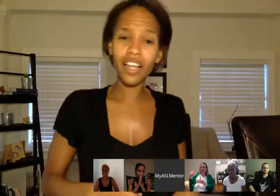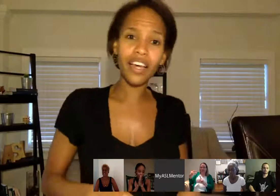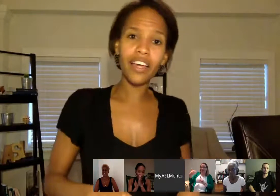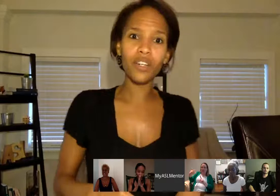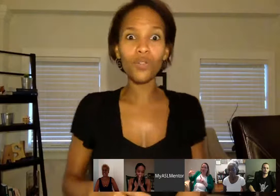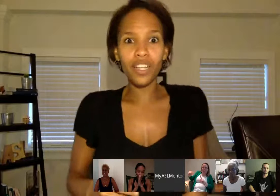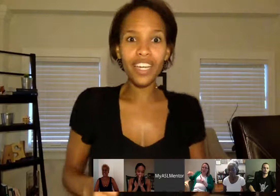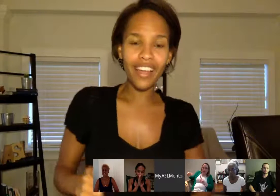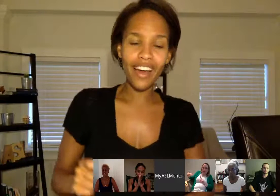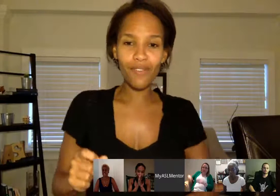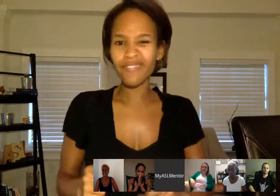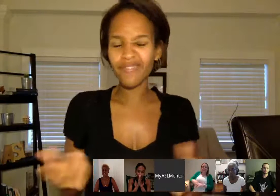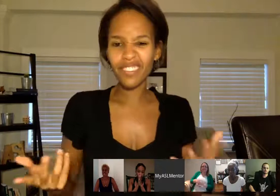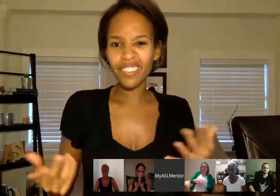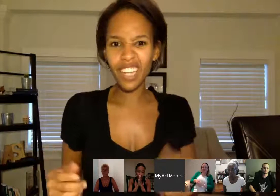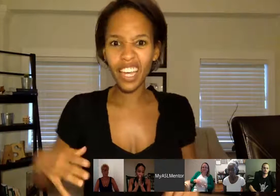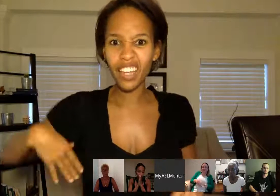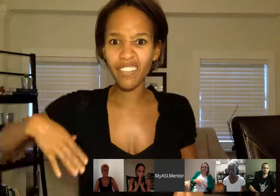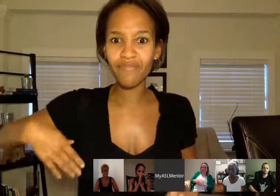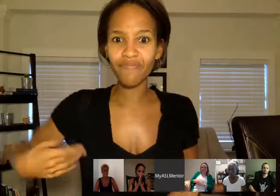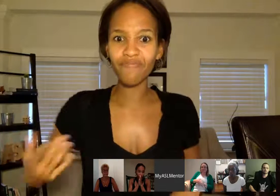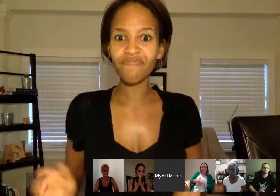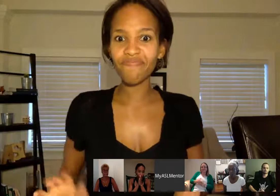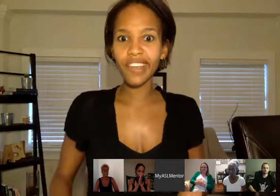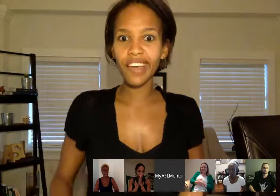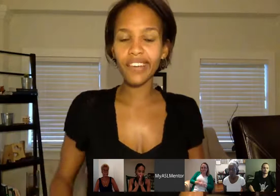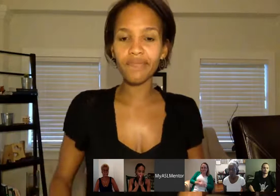I'm not like, ooh, I like that one. Not yet.